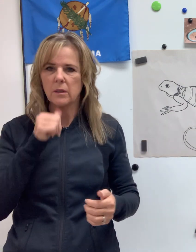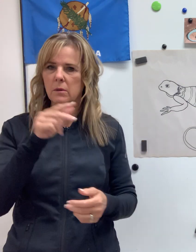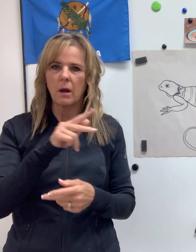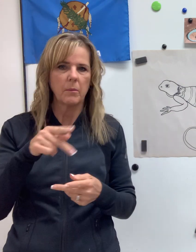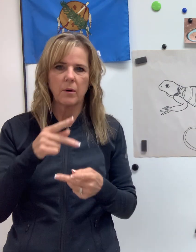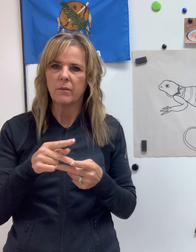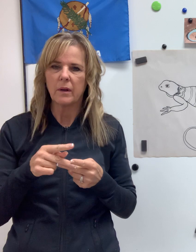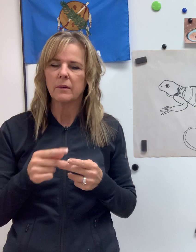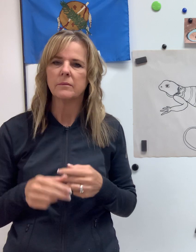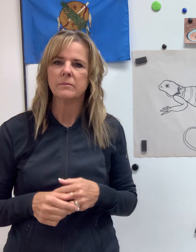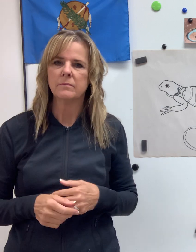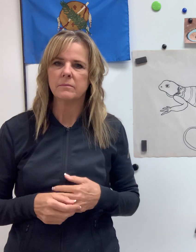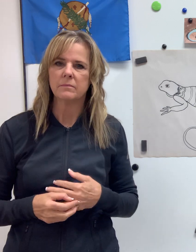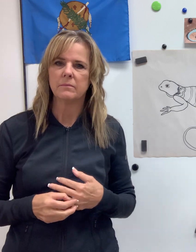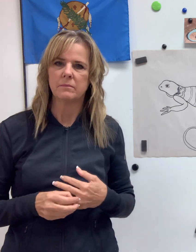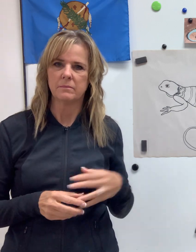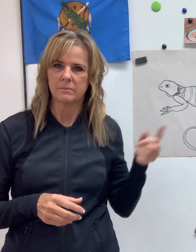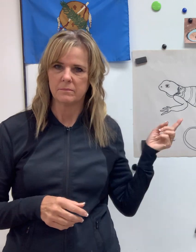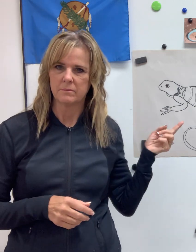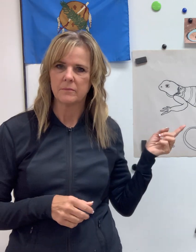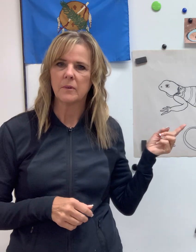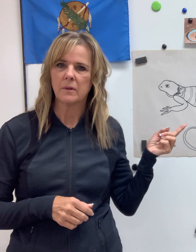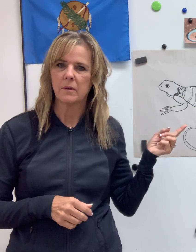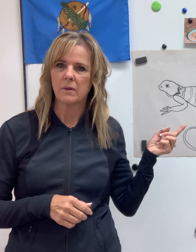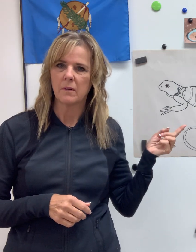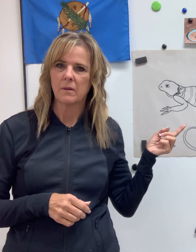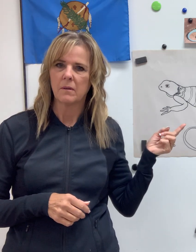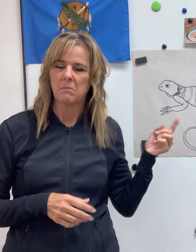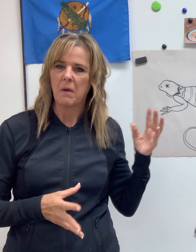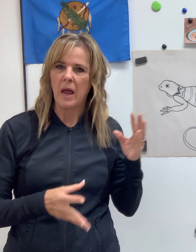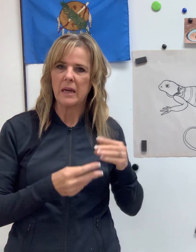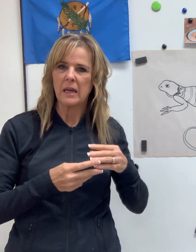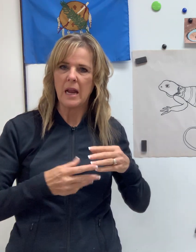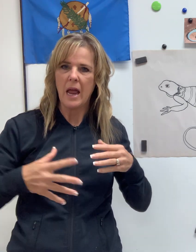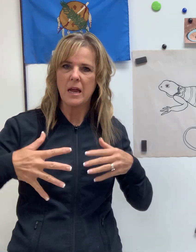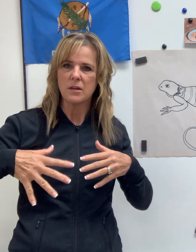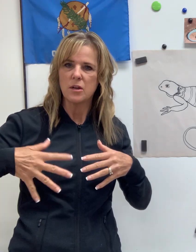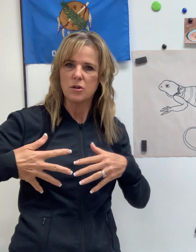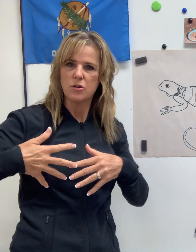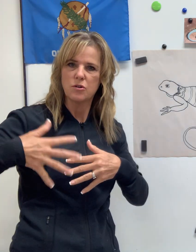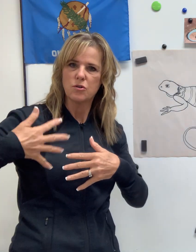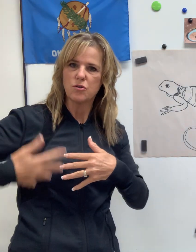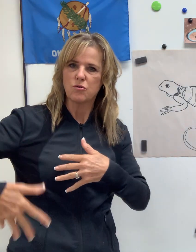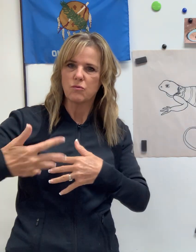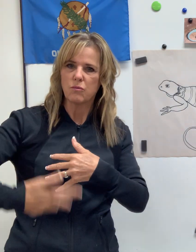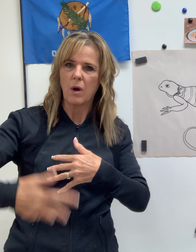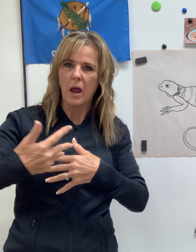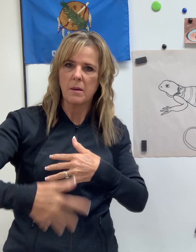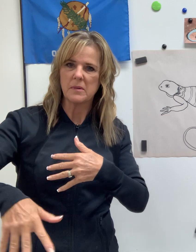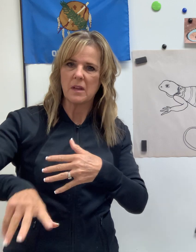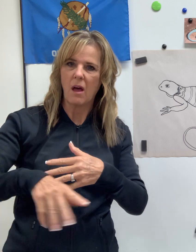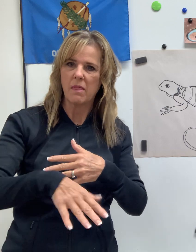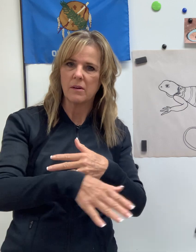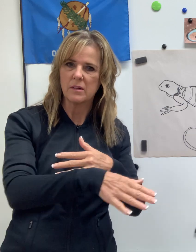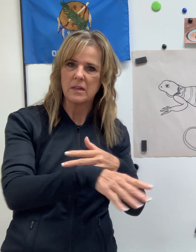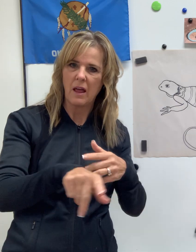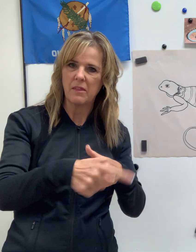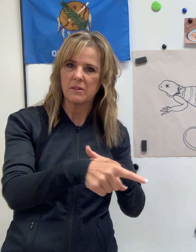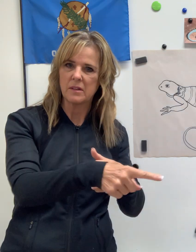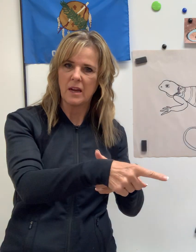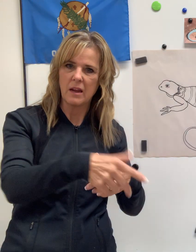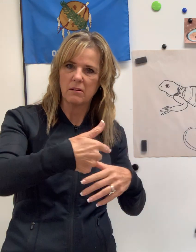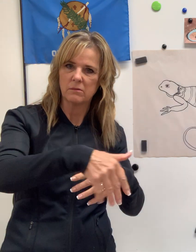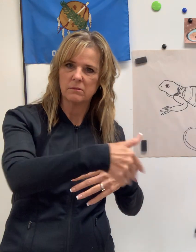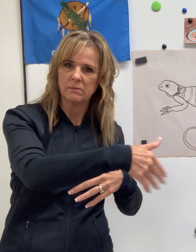perfect. So I could do that. I could add stripes along his tail. Sometimes they have these stripes going along their